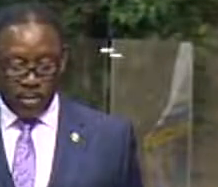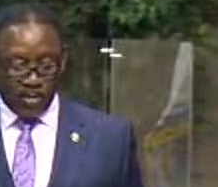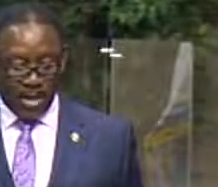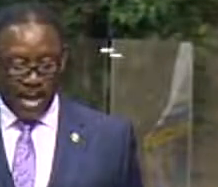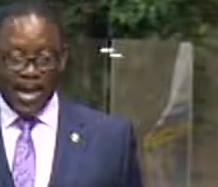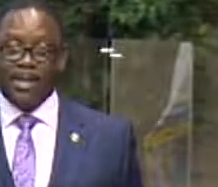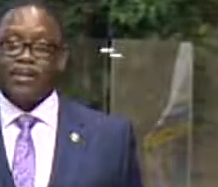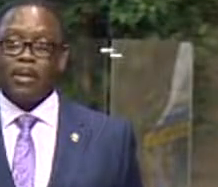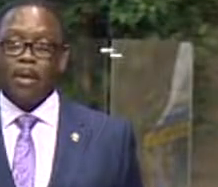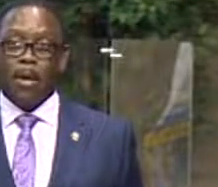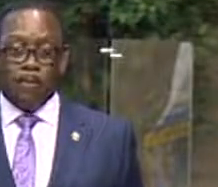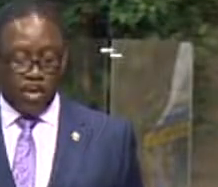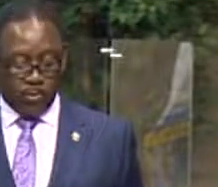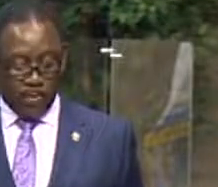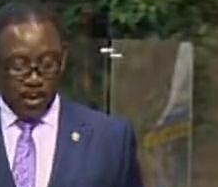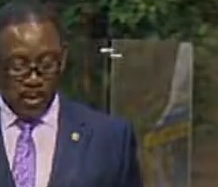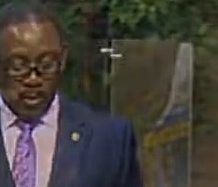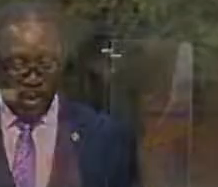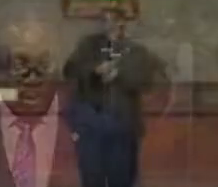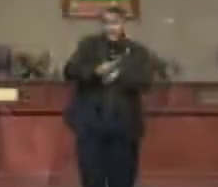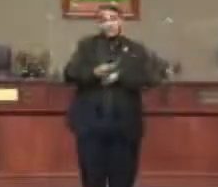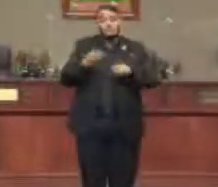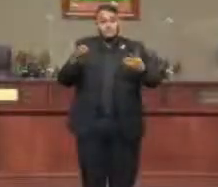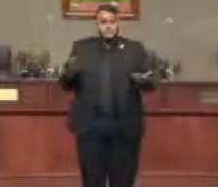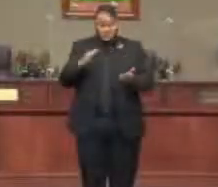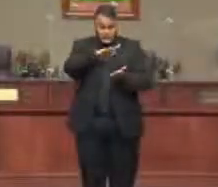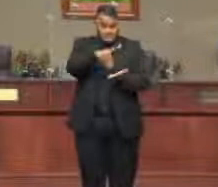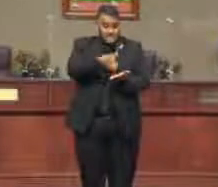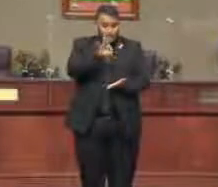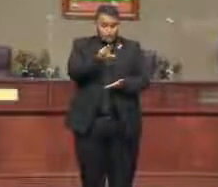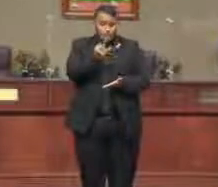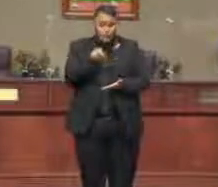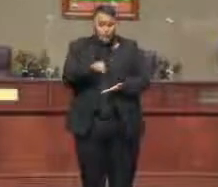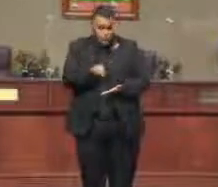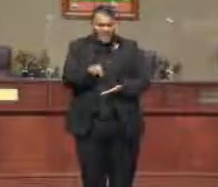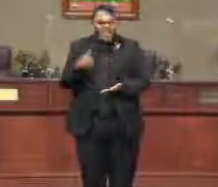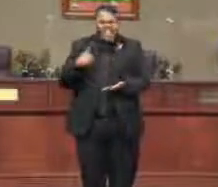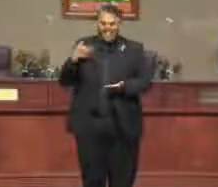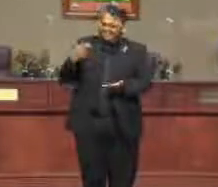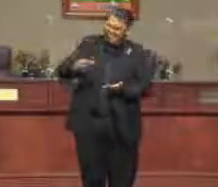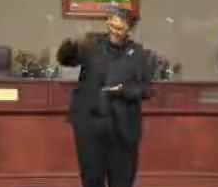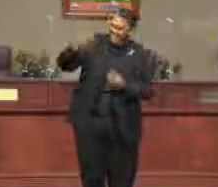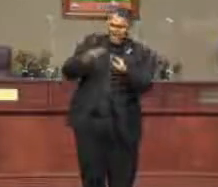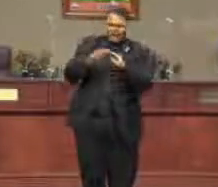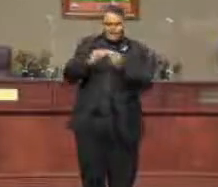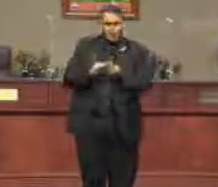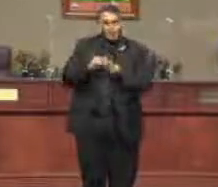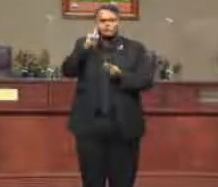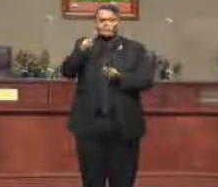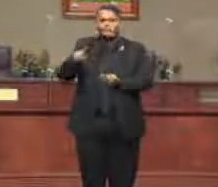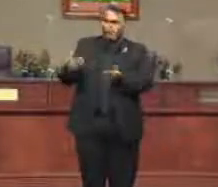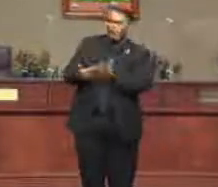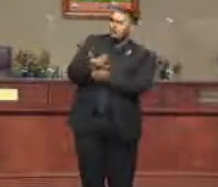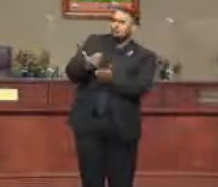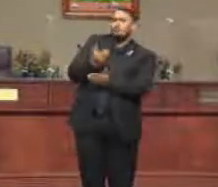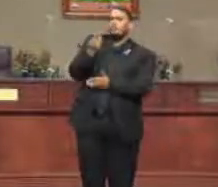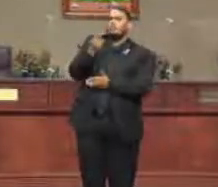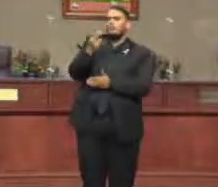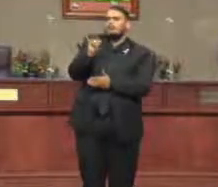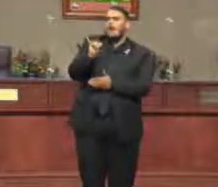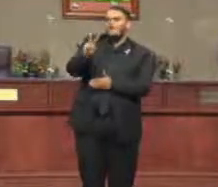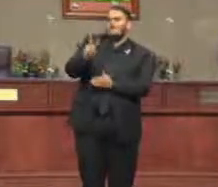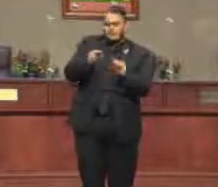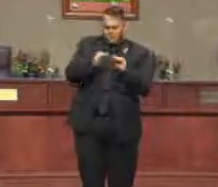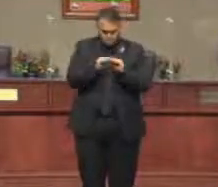ranks among the highest metropolitan areas in the nation in regard to new HIV infections. Along with our